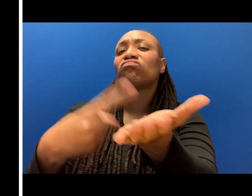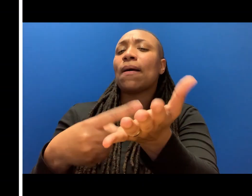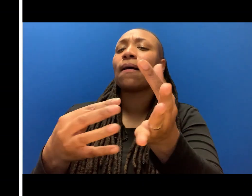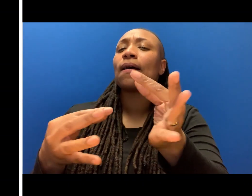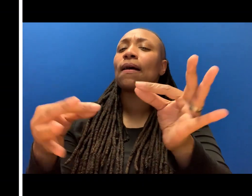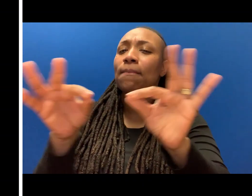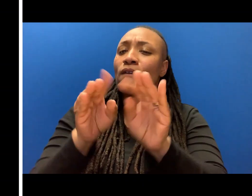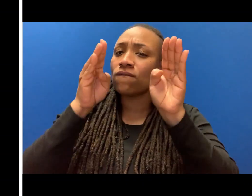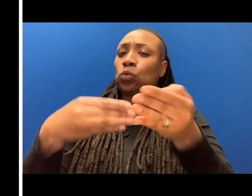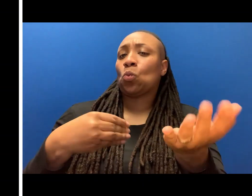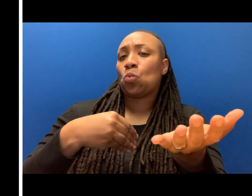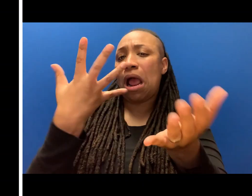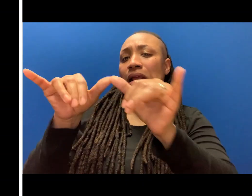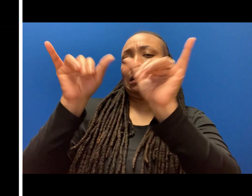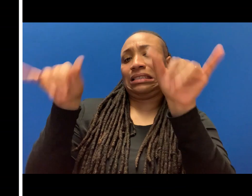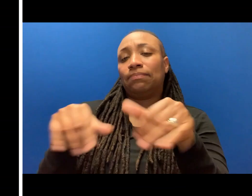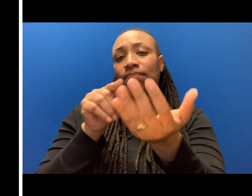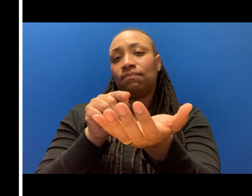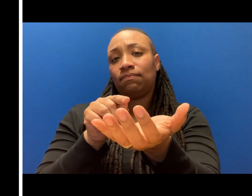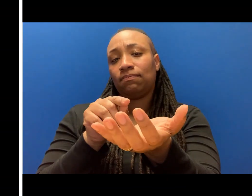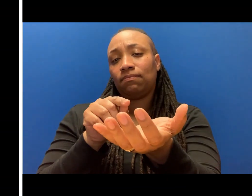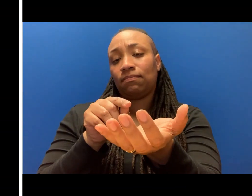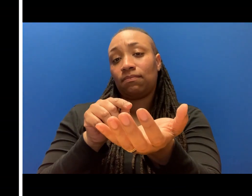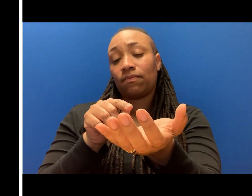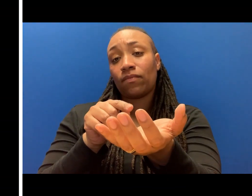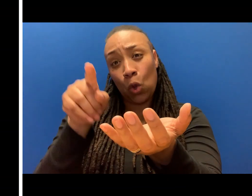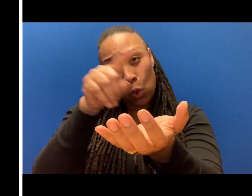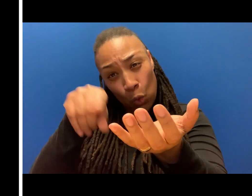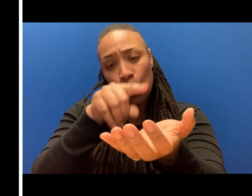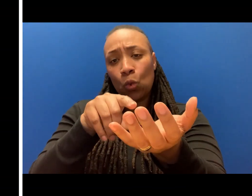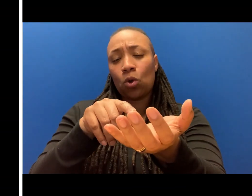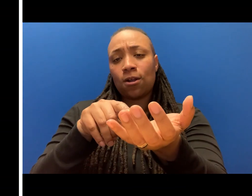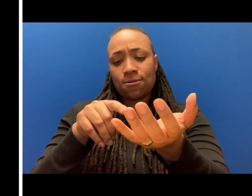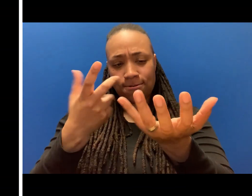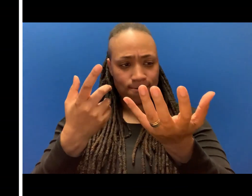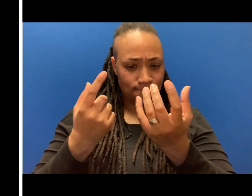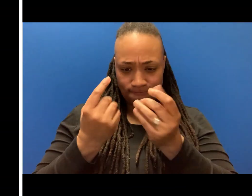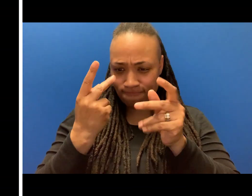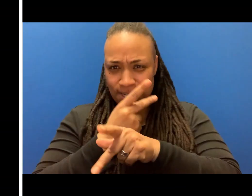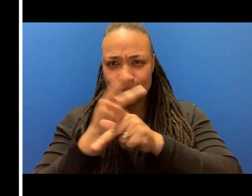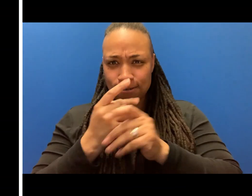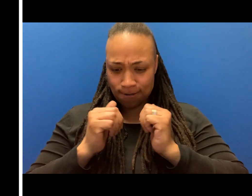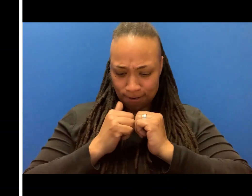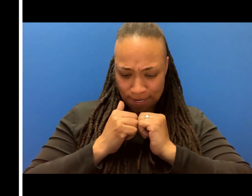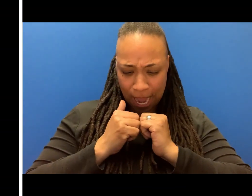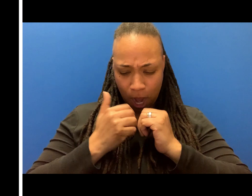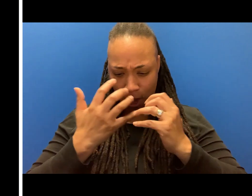you excavate it from yourself so that we might all survive.